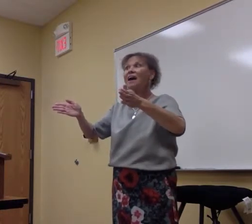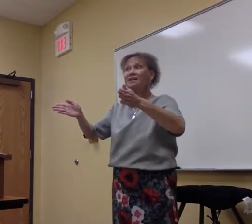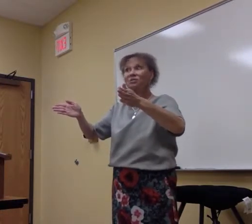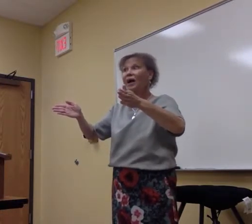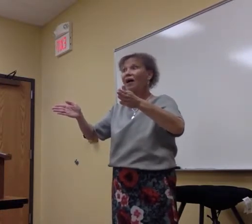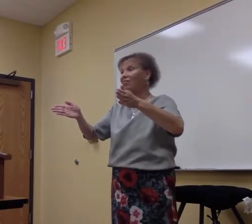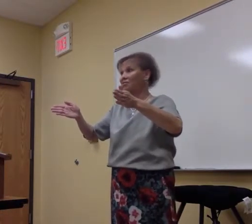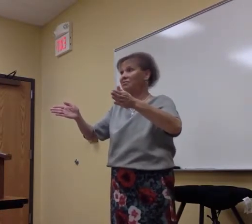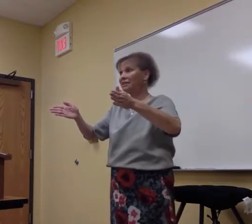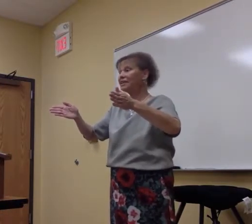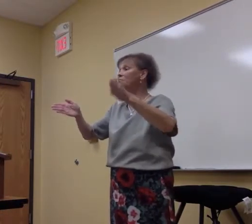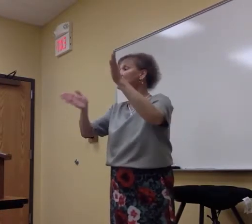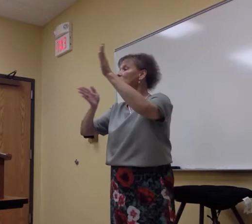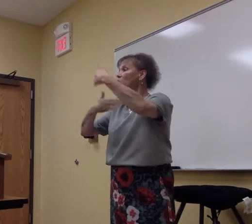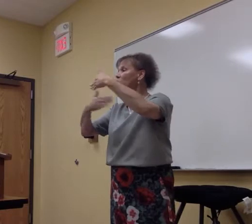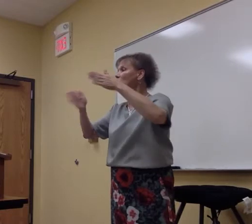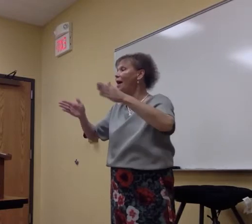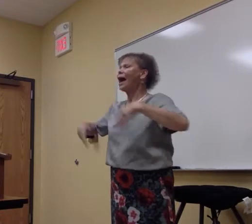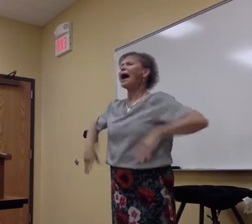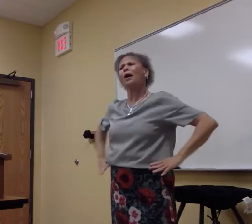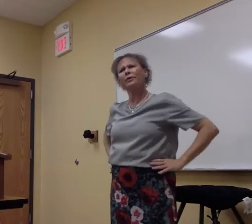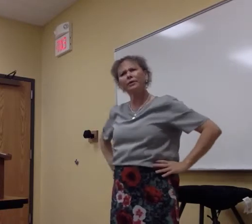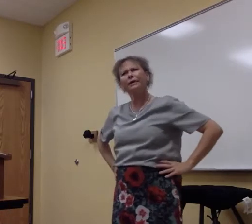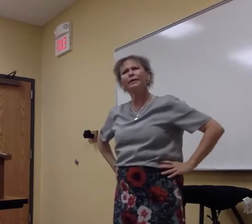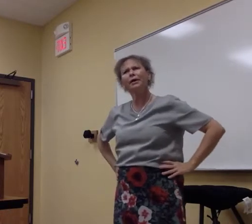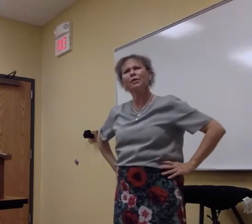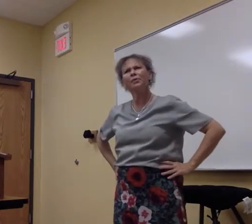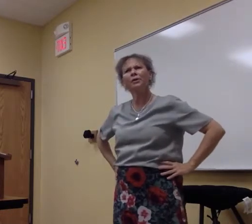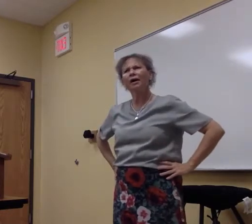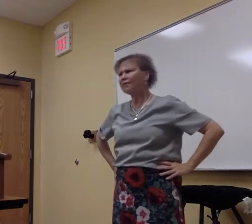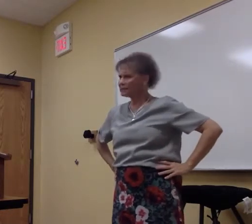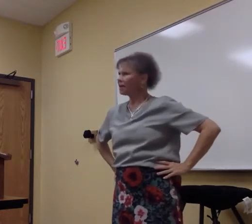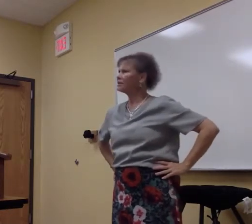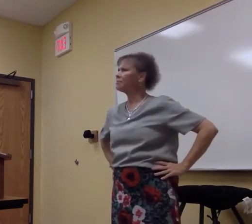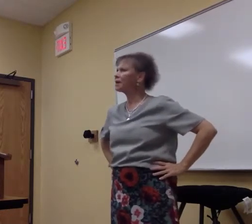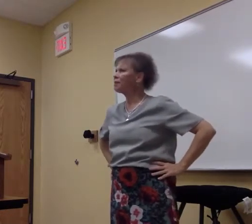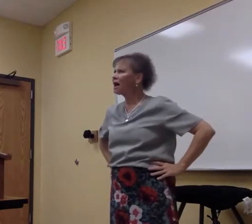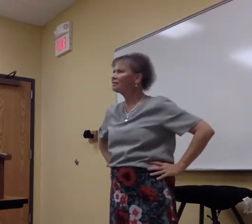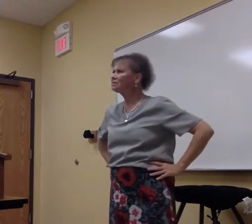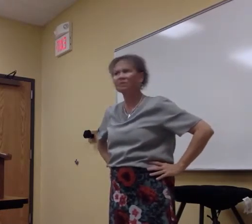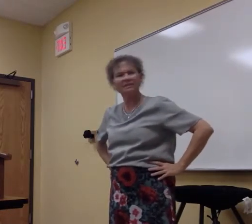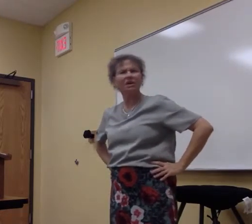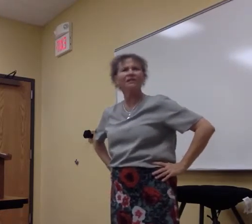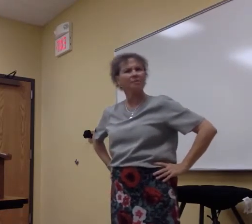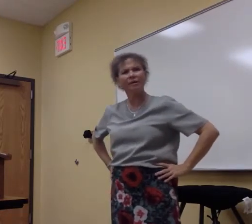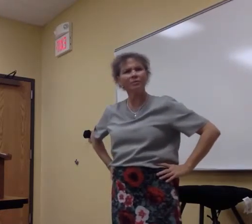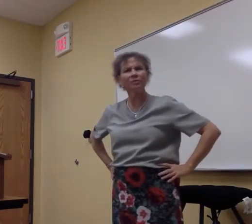as well. It can mean room. How are you going to know? Are they talking about a box or are they talking about a